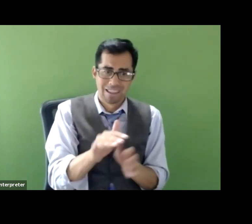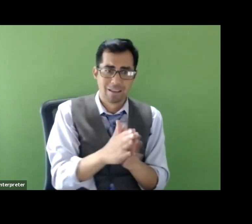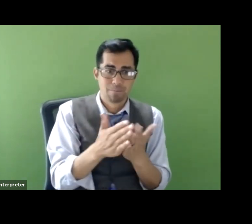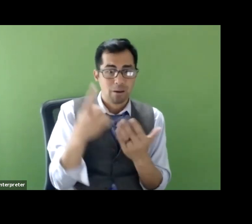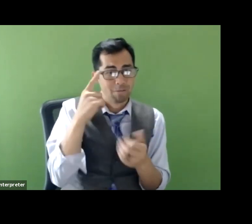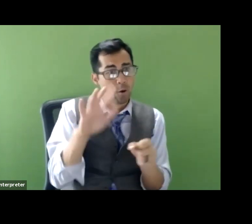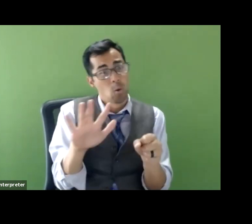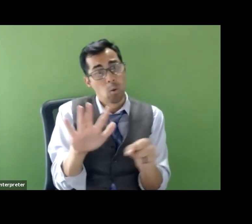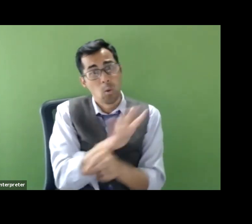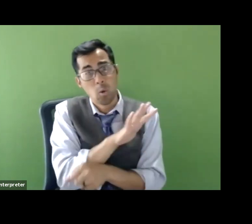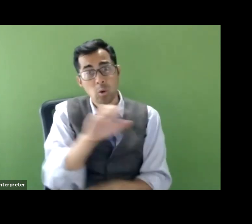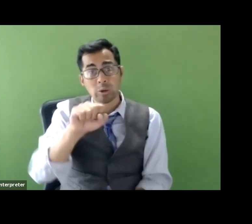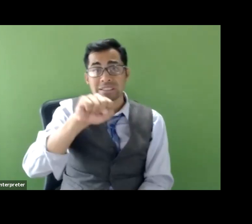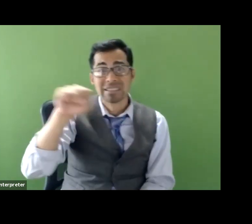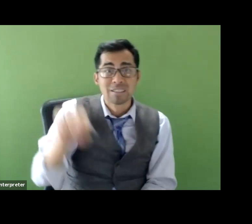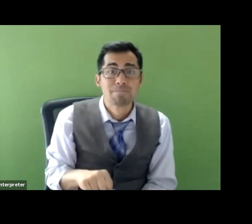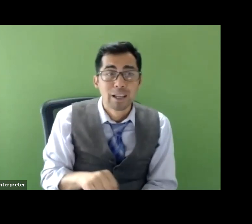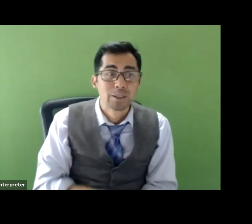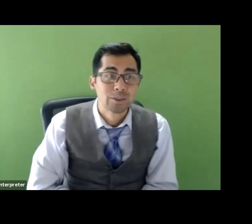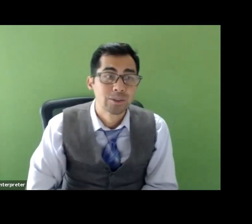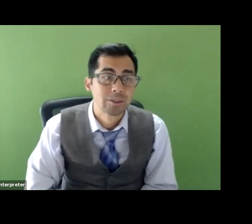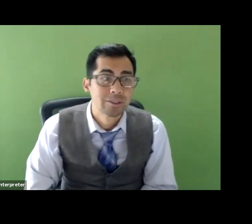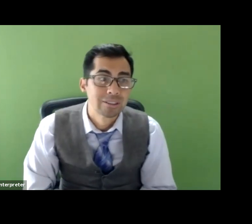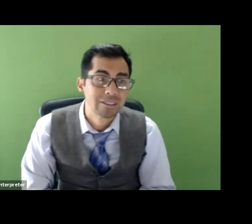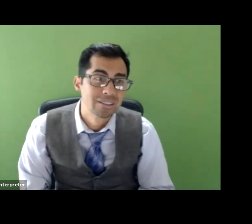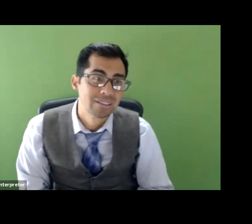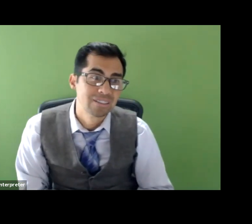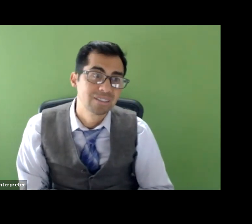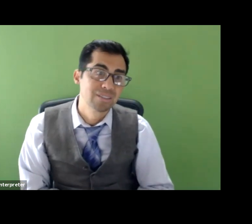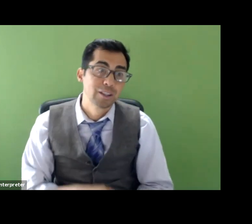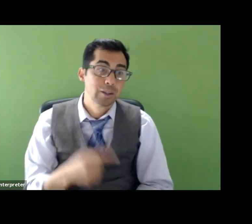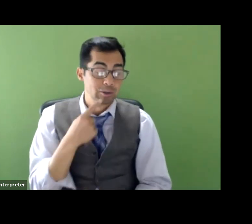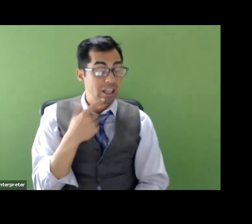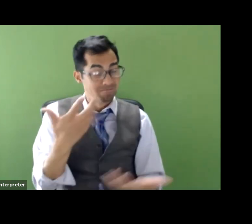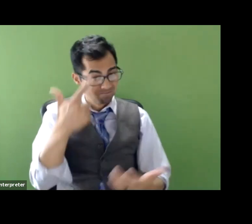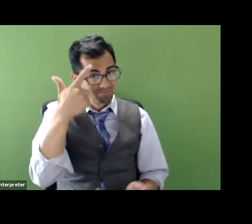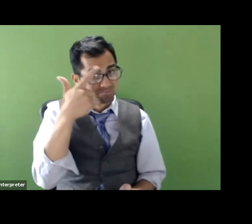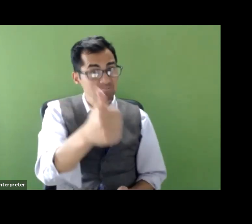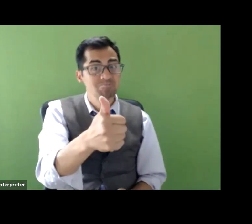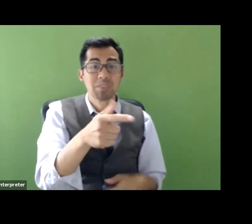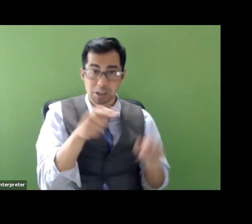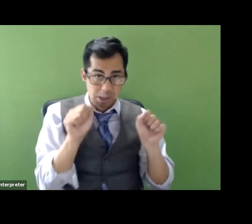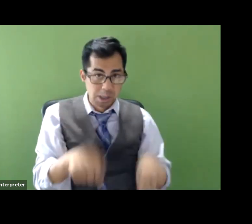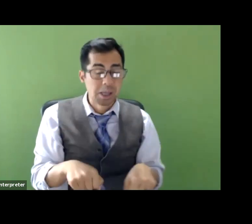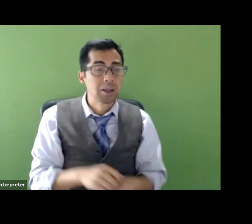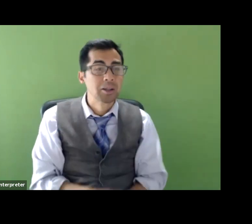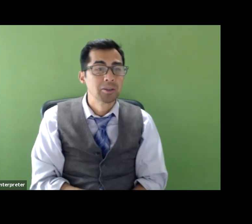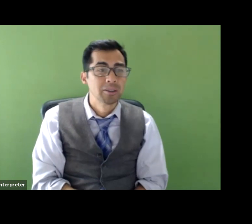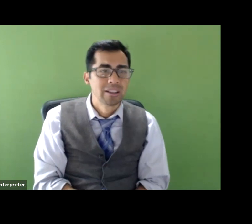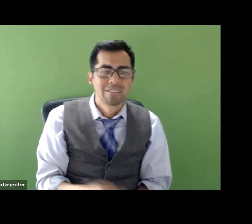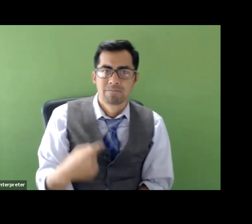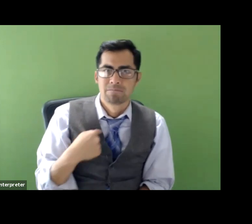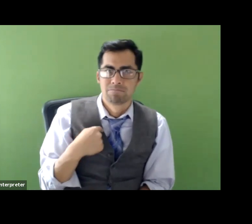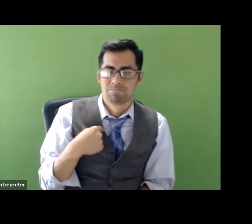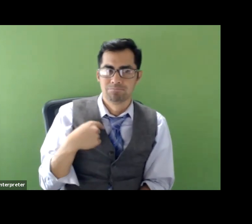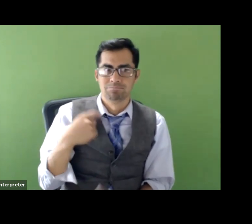whole semester?" I asked. She smiled. "Then you do." I had thought that I was